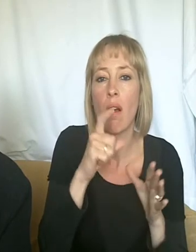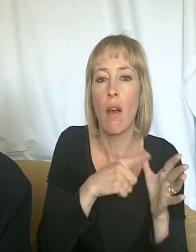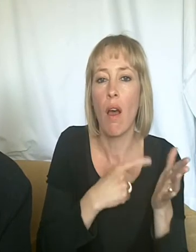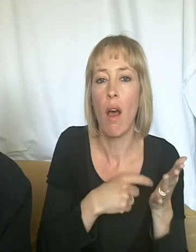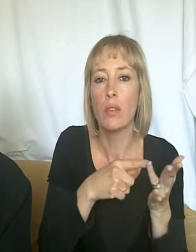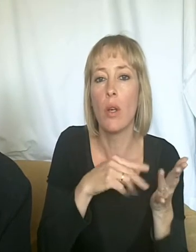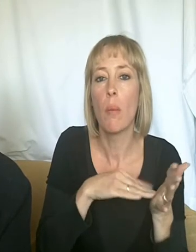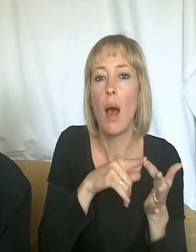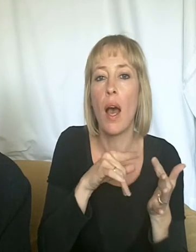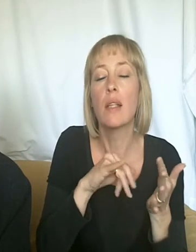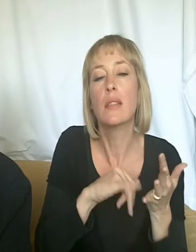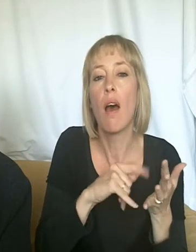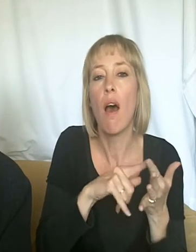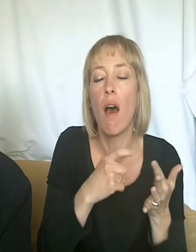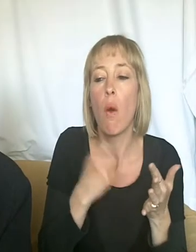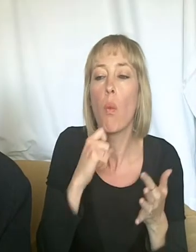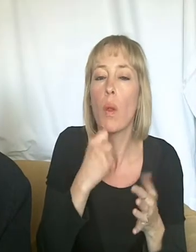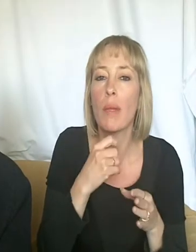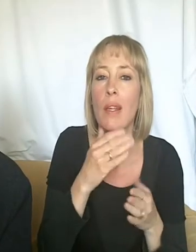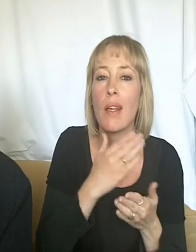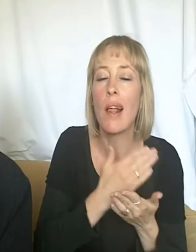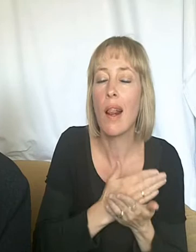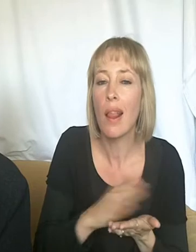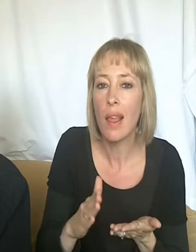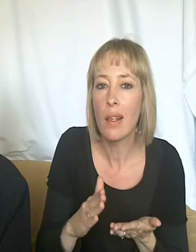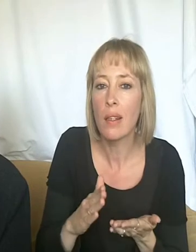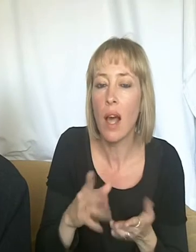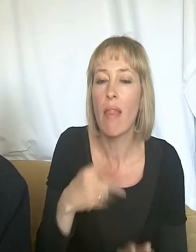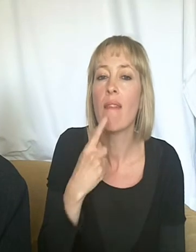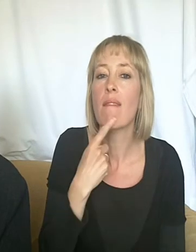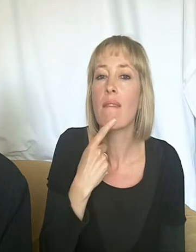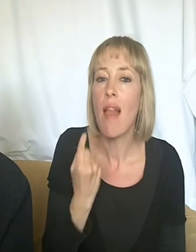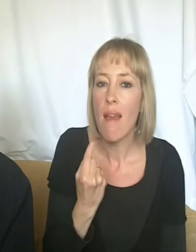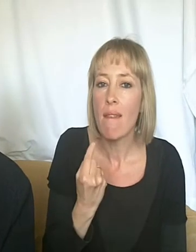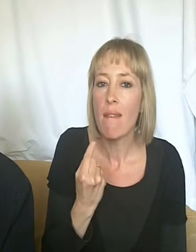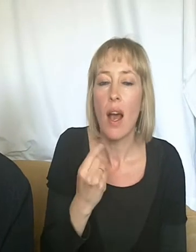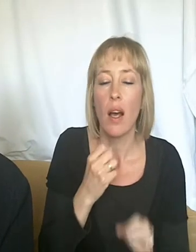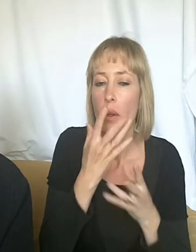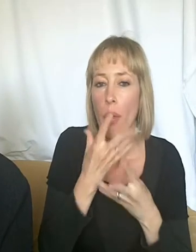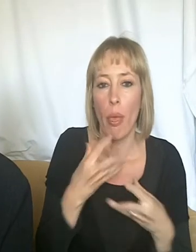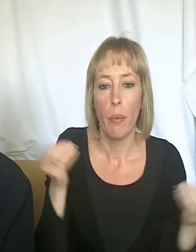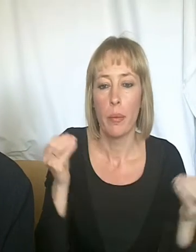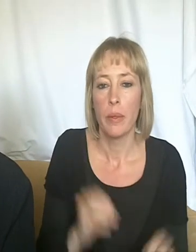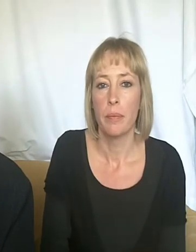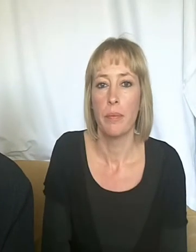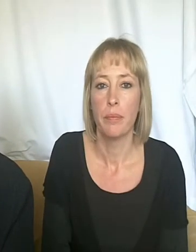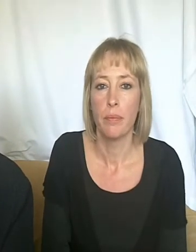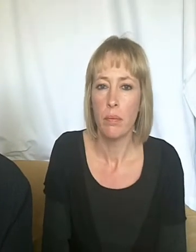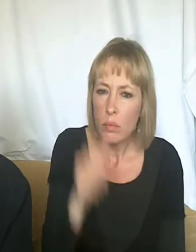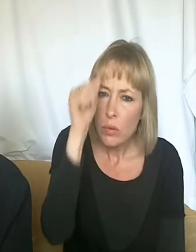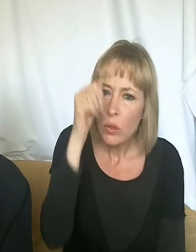cartomizers are washed out and the flavor disappears. To know whether they're